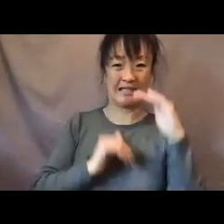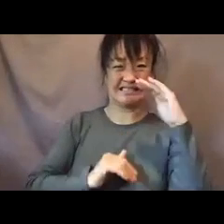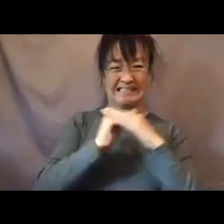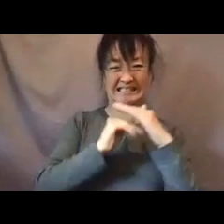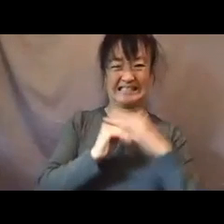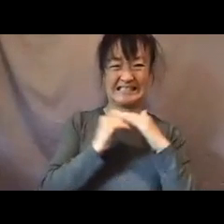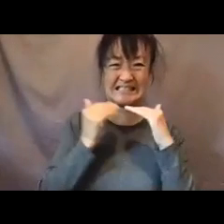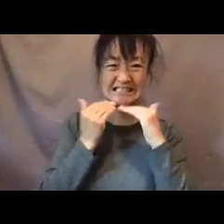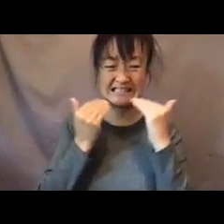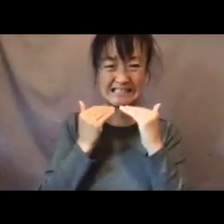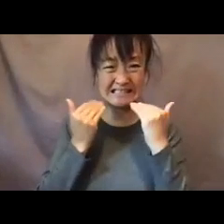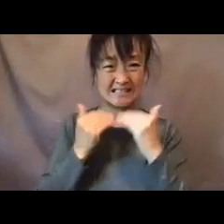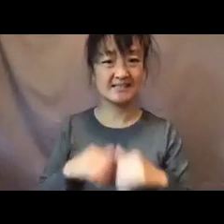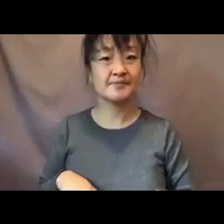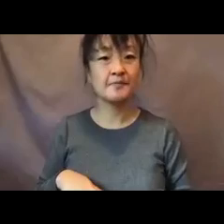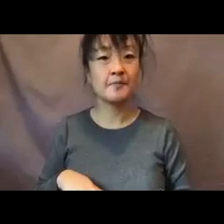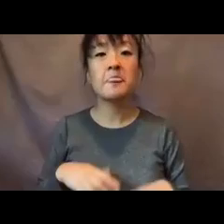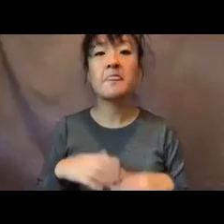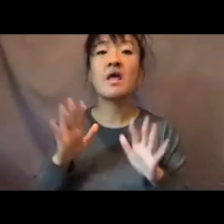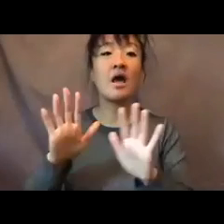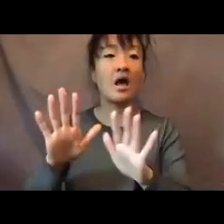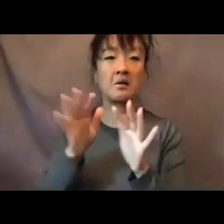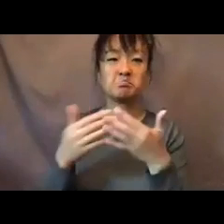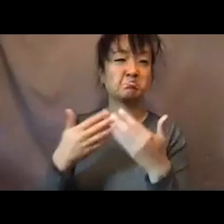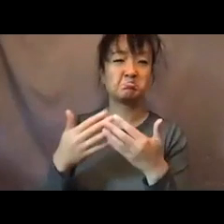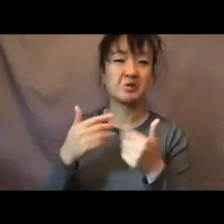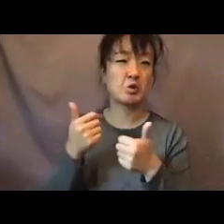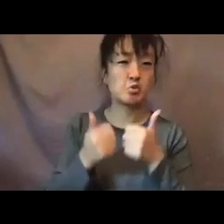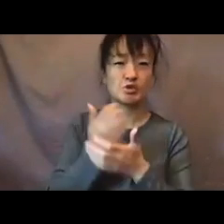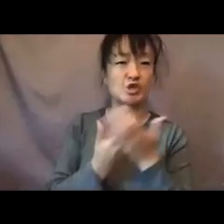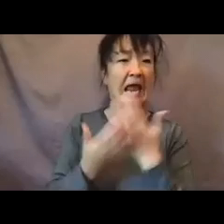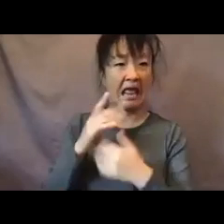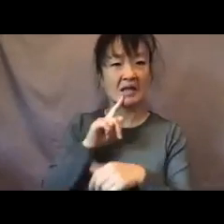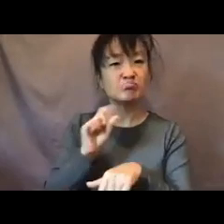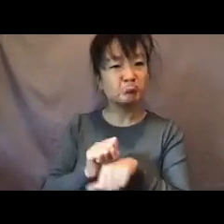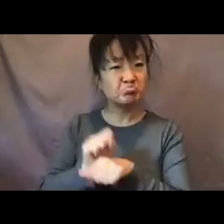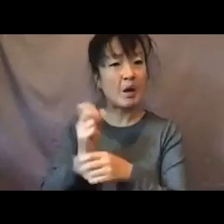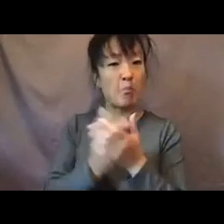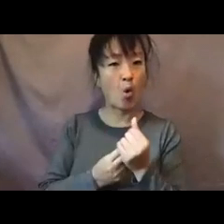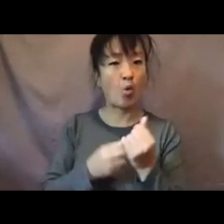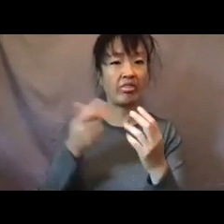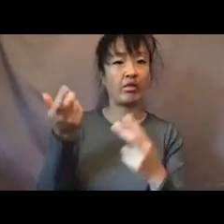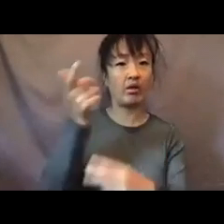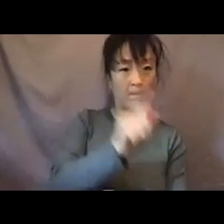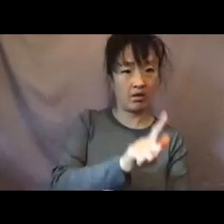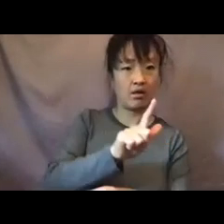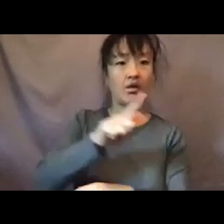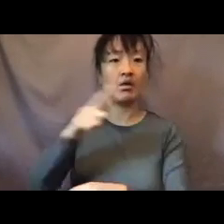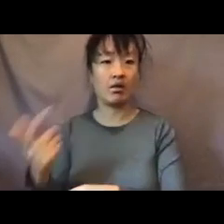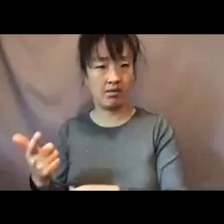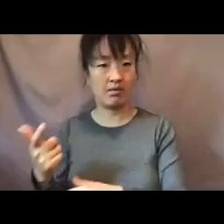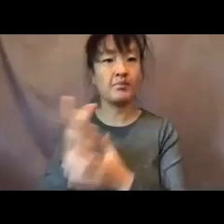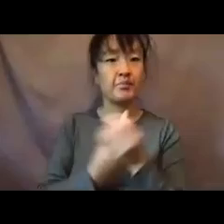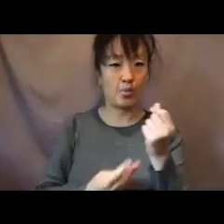good, no, it doesn't matter which hand, Ava. In fact, do both, right? You know, you want to be able to alternate, right?